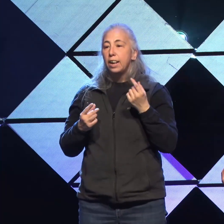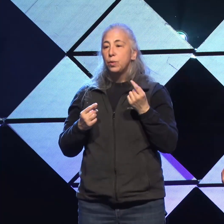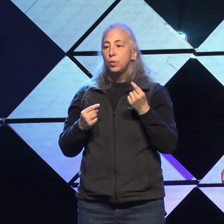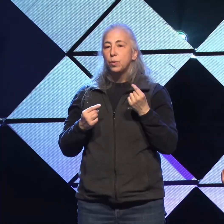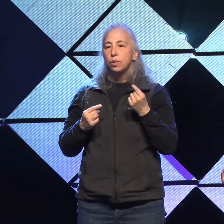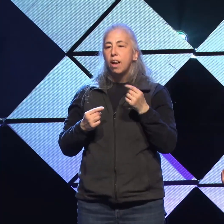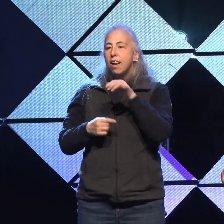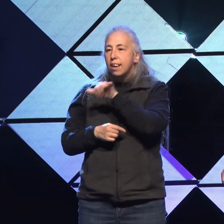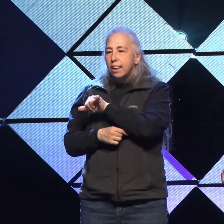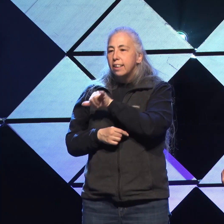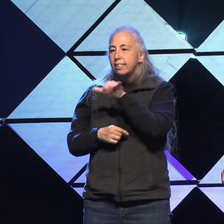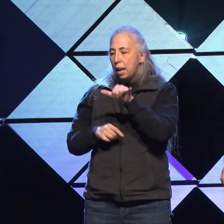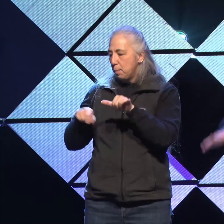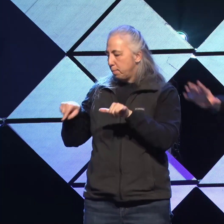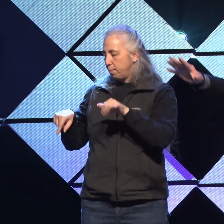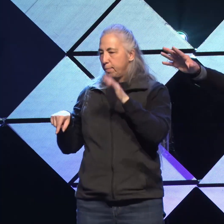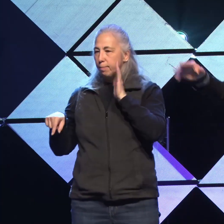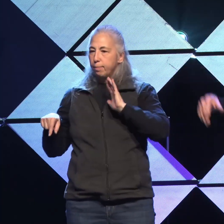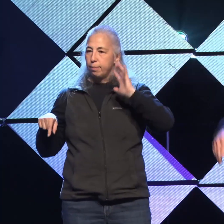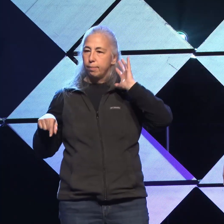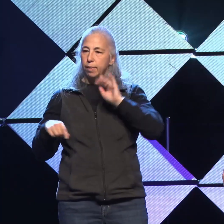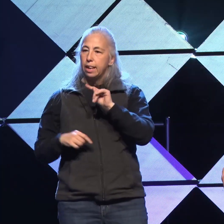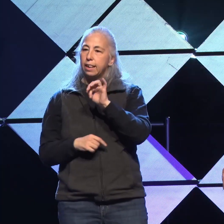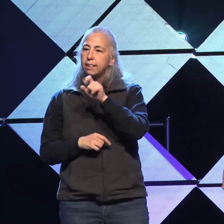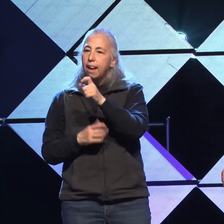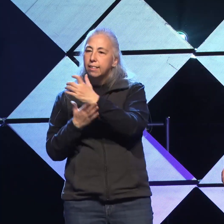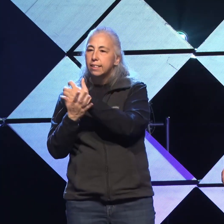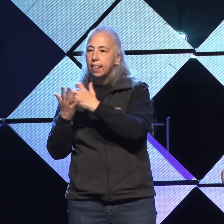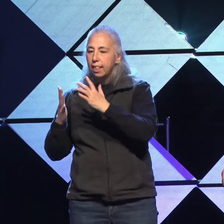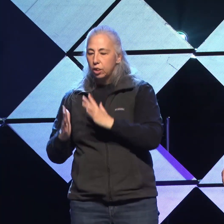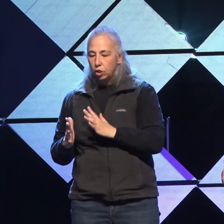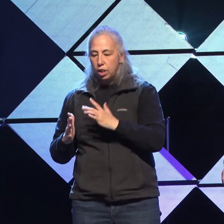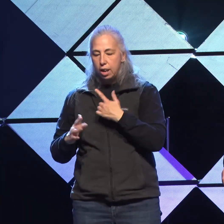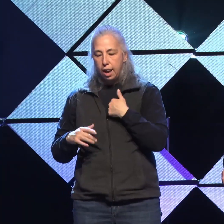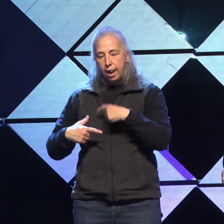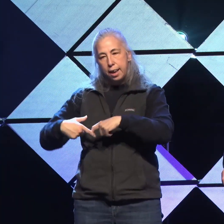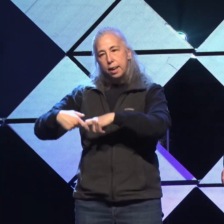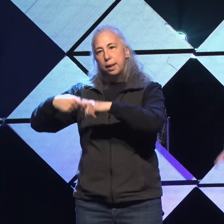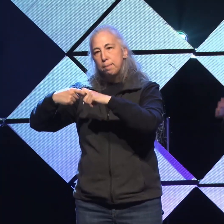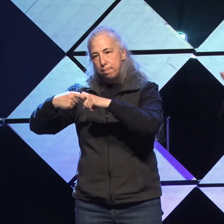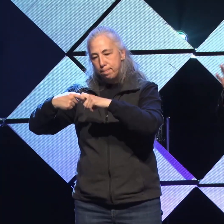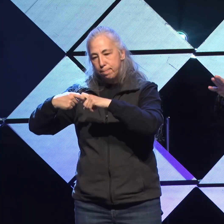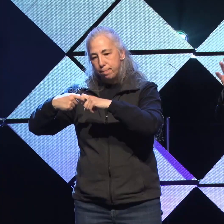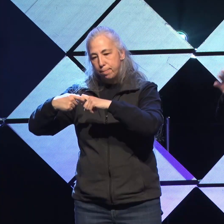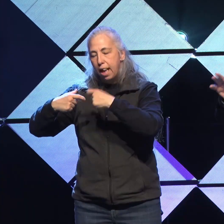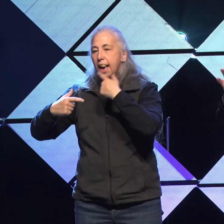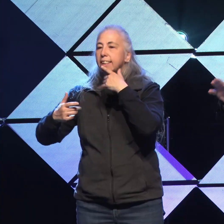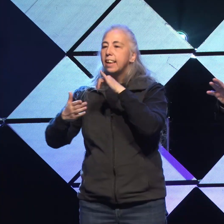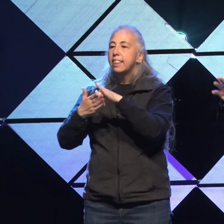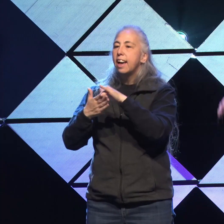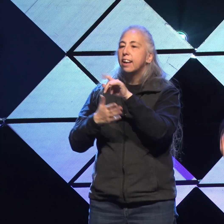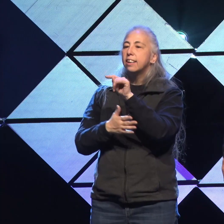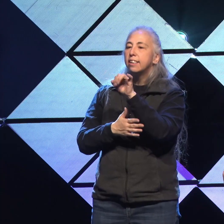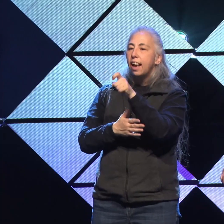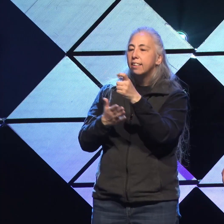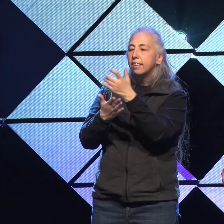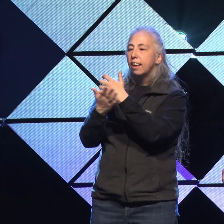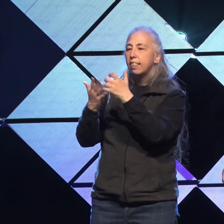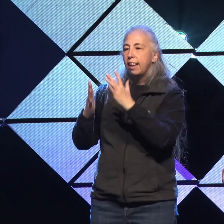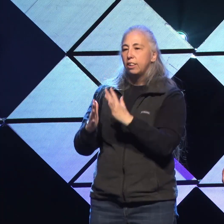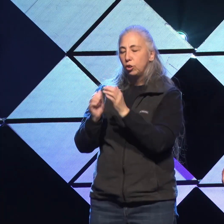did. I stop. I say the tax collector's prayer. That's the Lent prayer for this